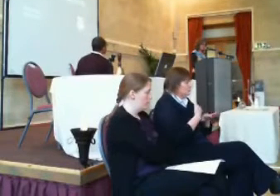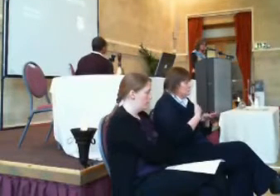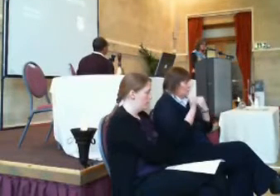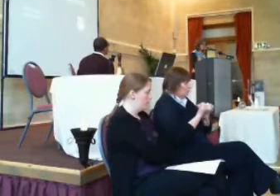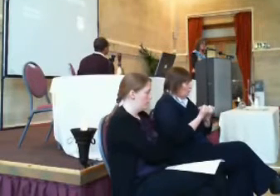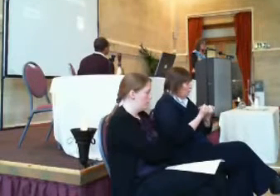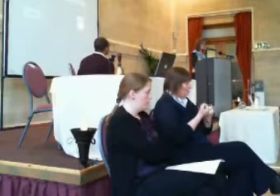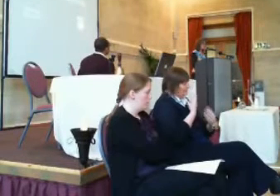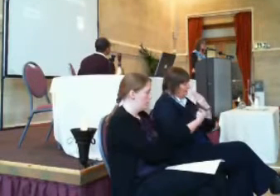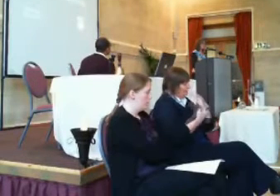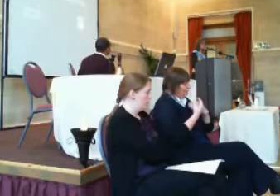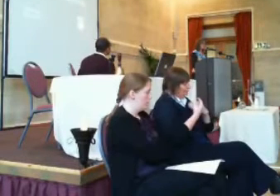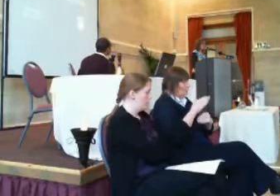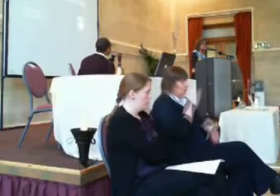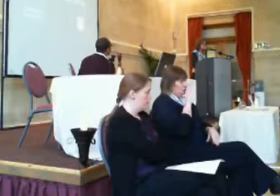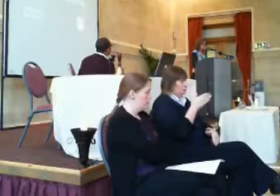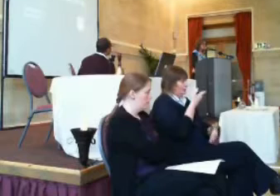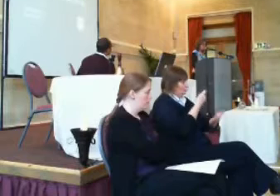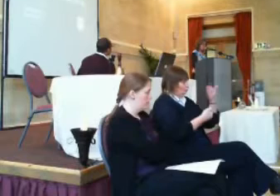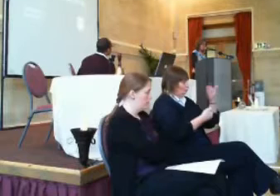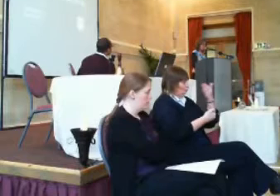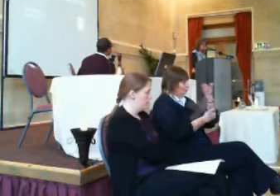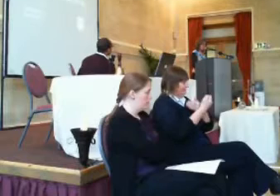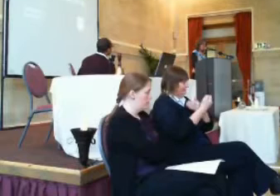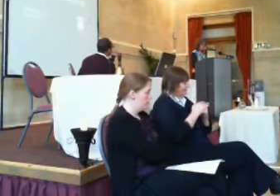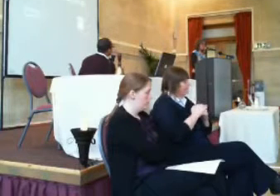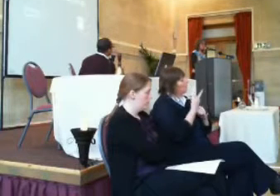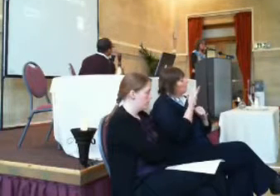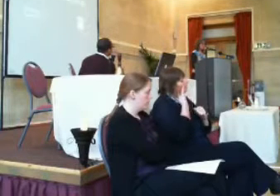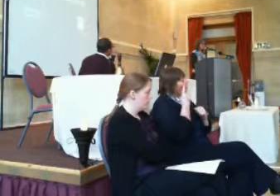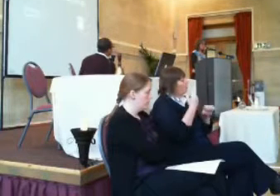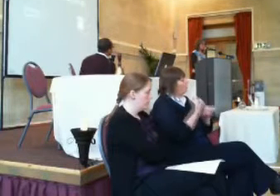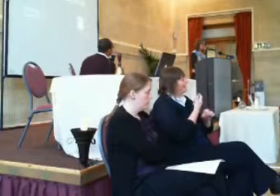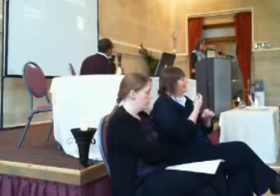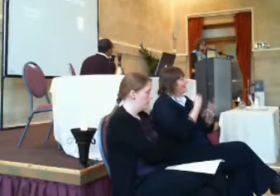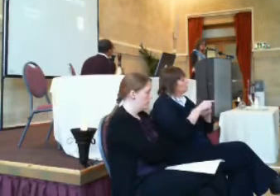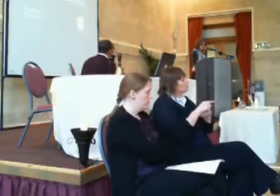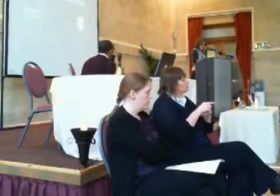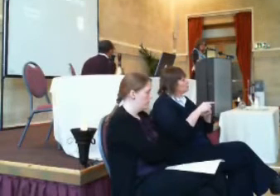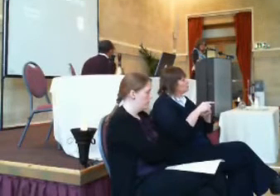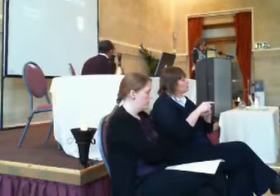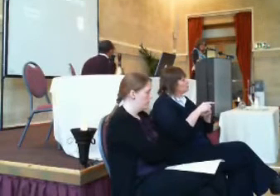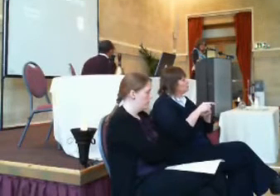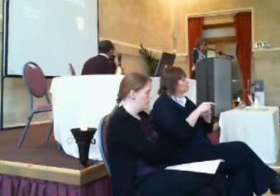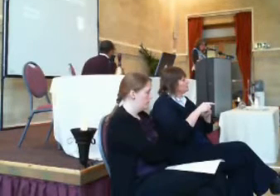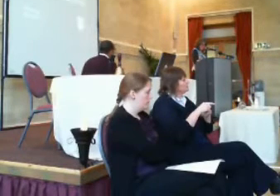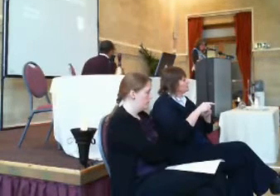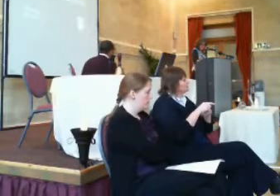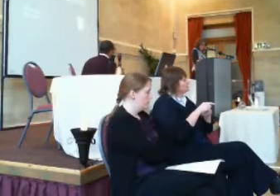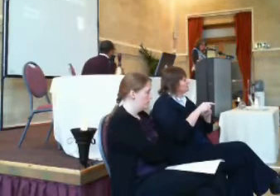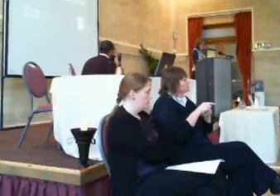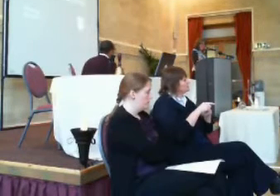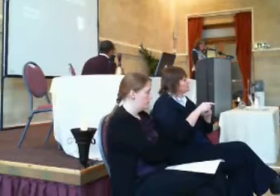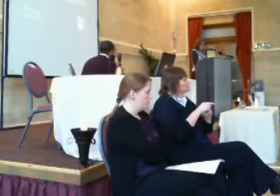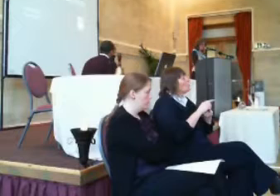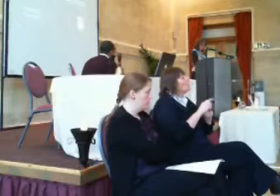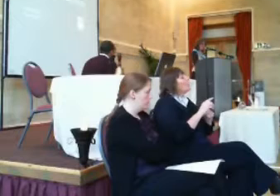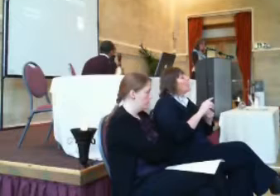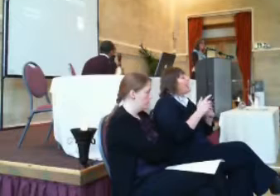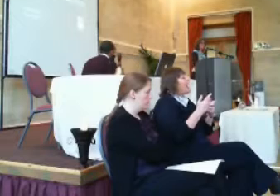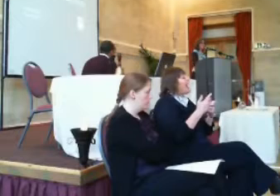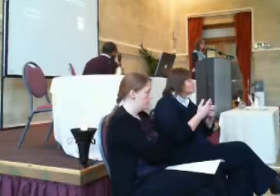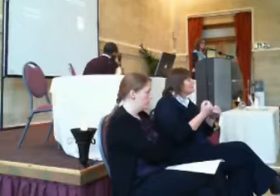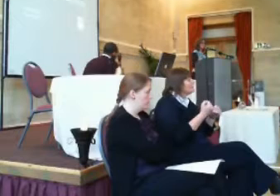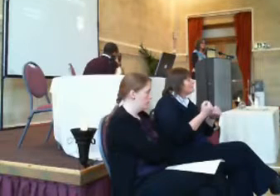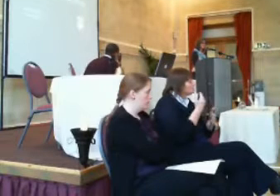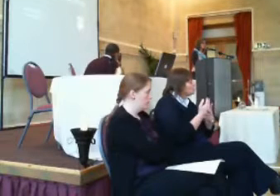direct, and see what can be done about it. But again, the first need is understanding and